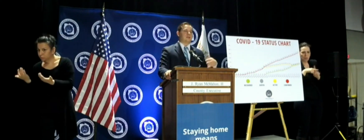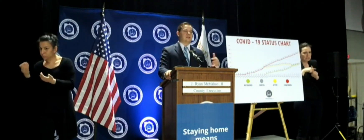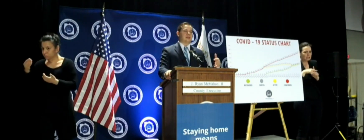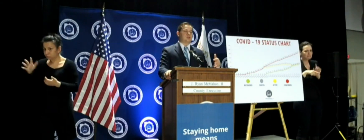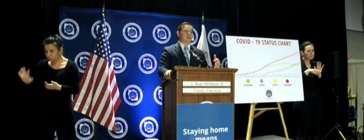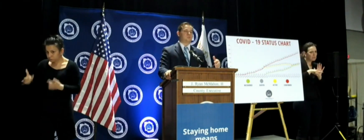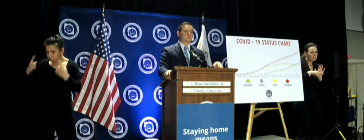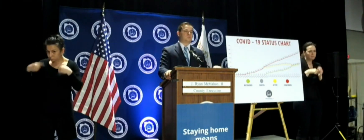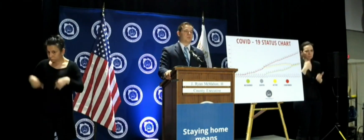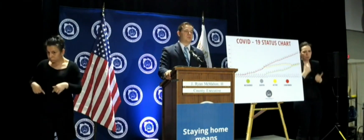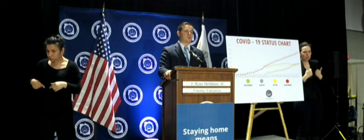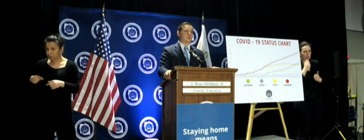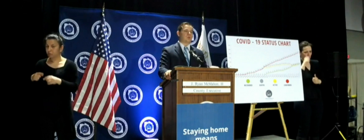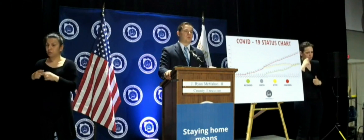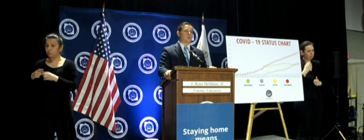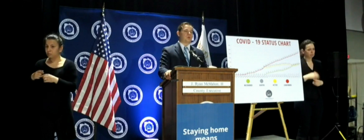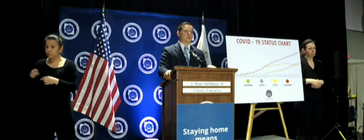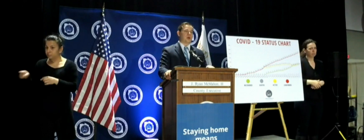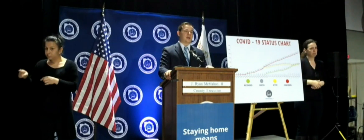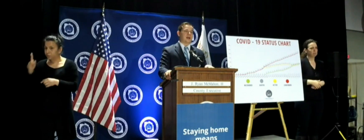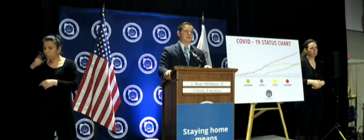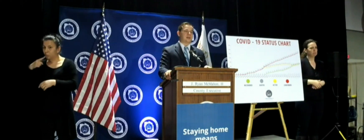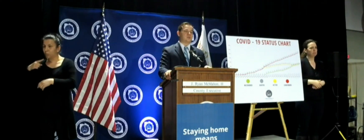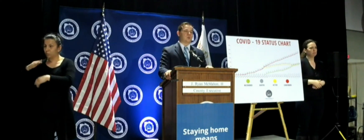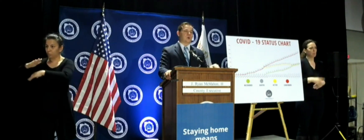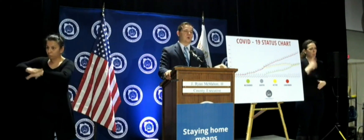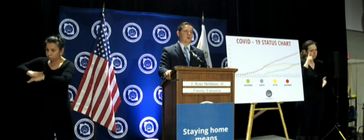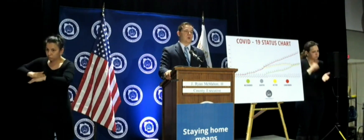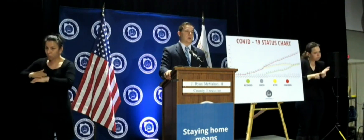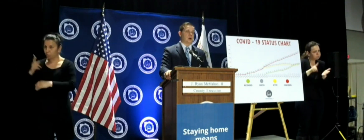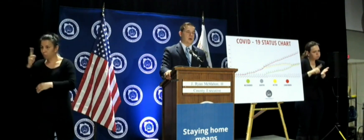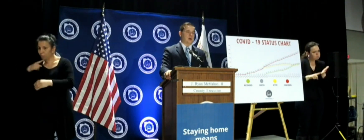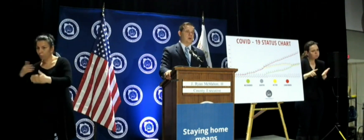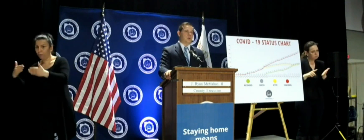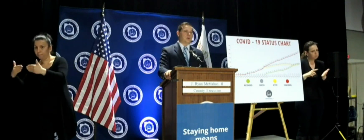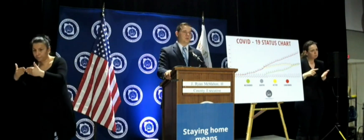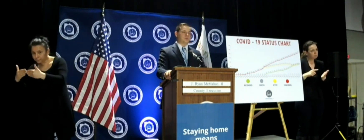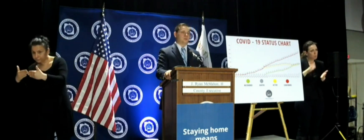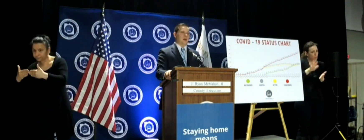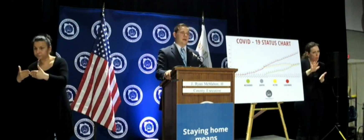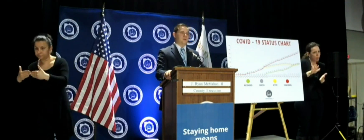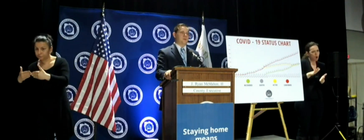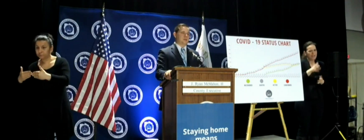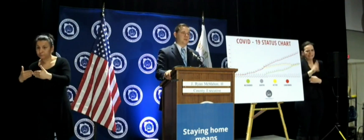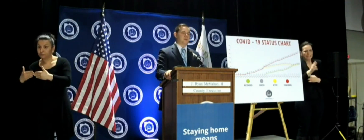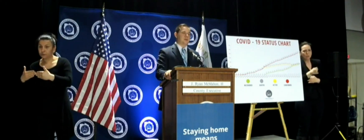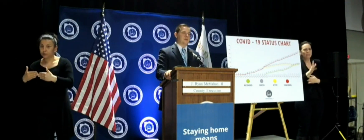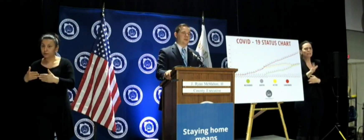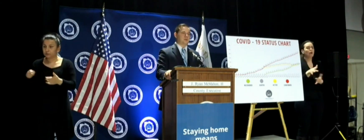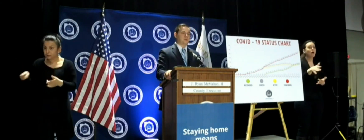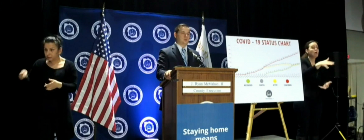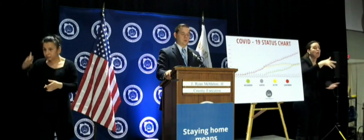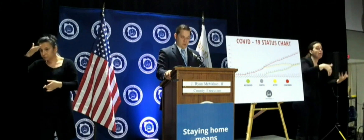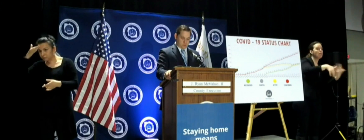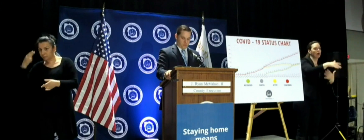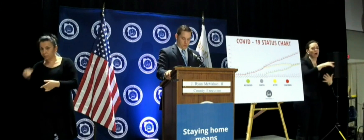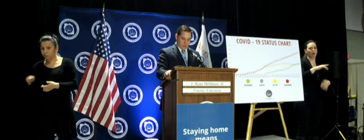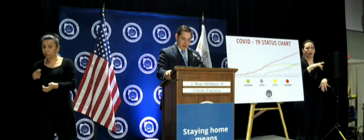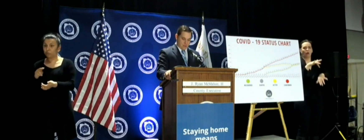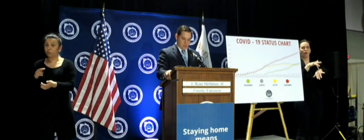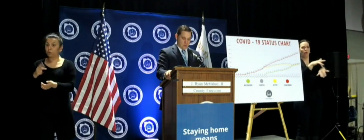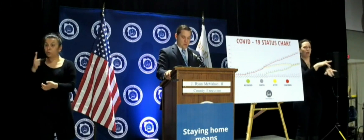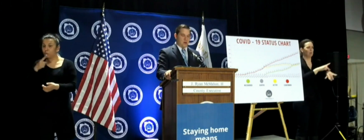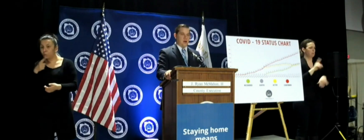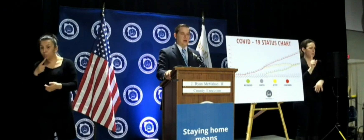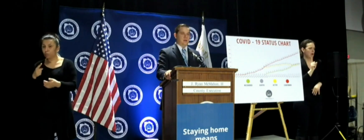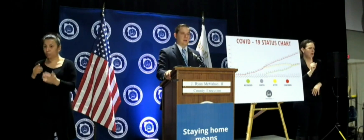our investigation into who your direct contacts were while you were symptomatic, potentially even a day or two before